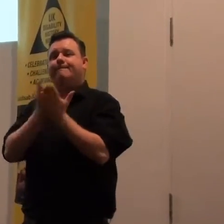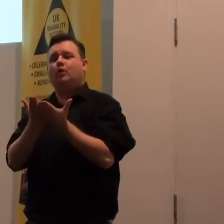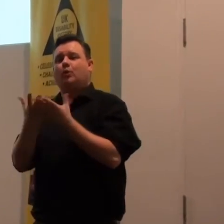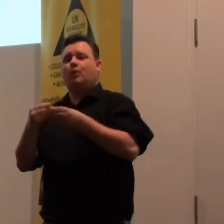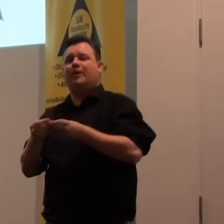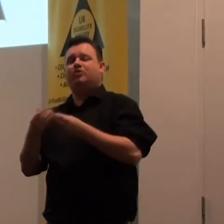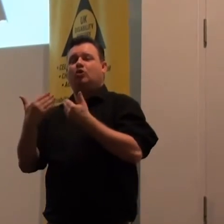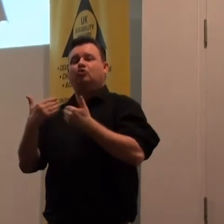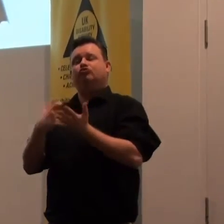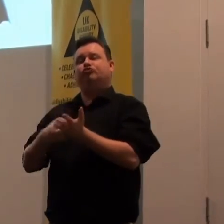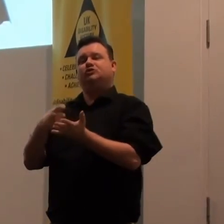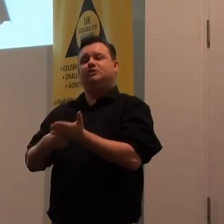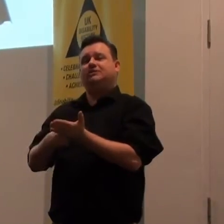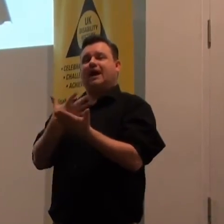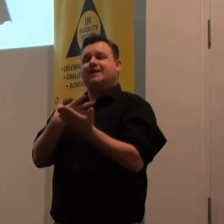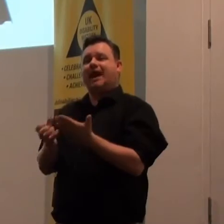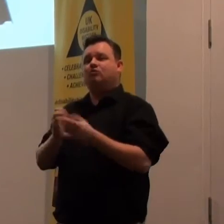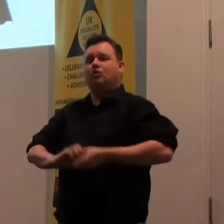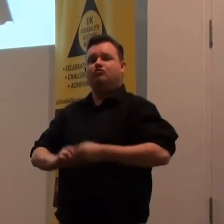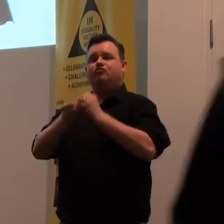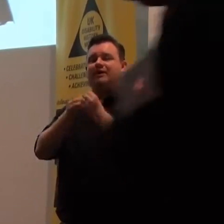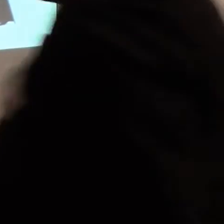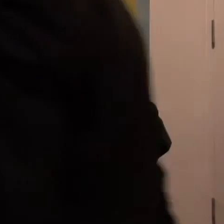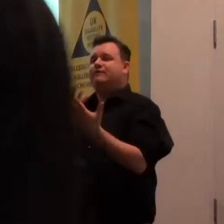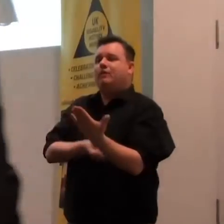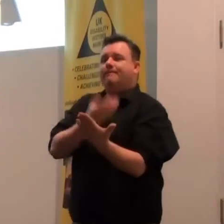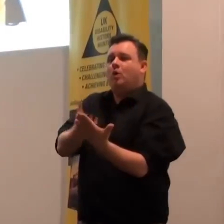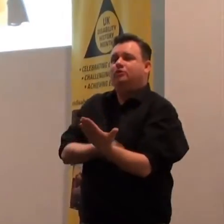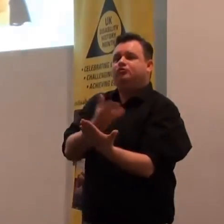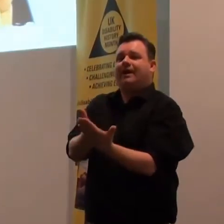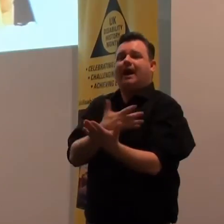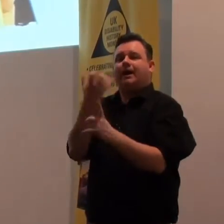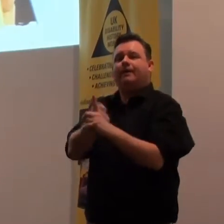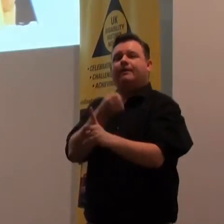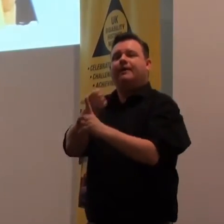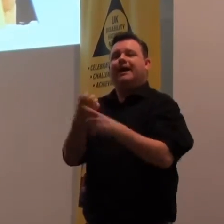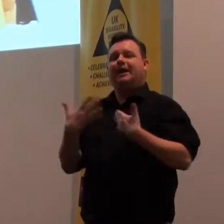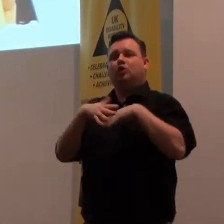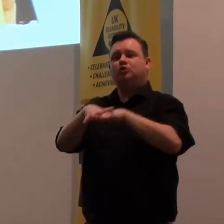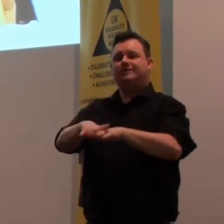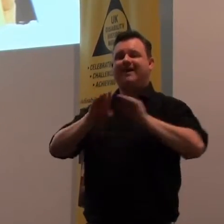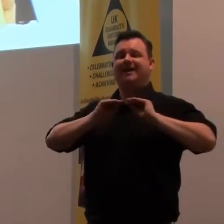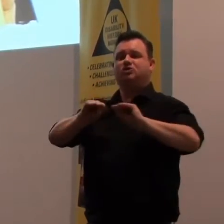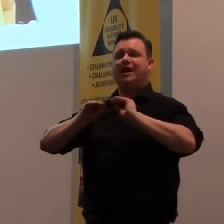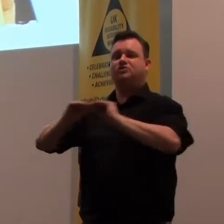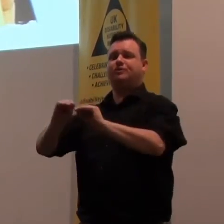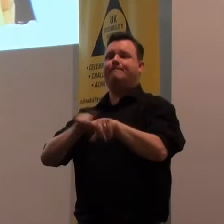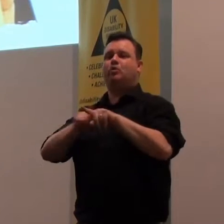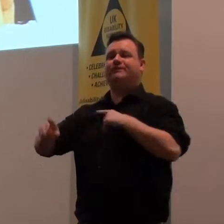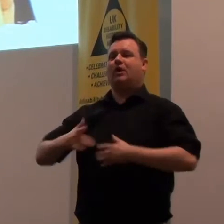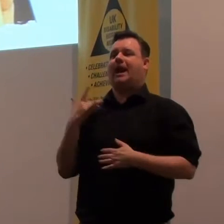writes wonderful poetry, and has campaigned tirelessly for inclusive education most of her